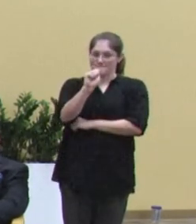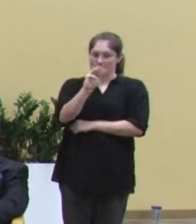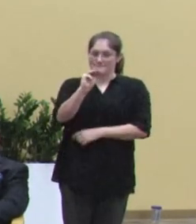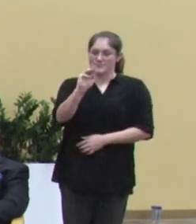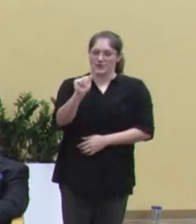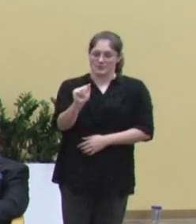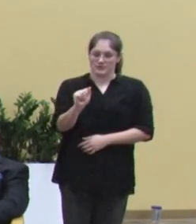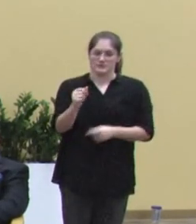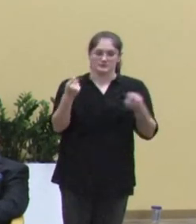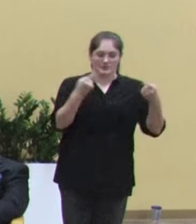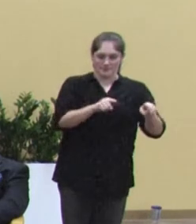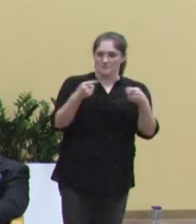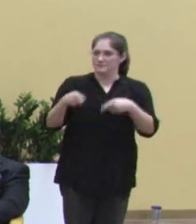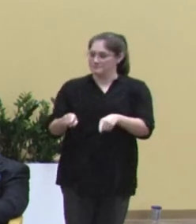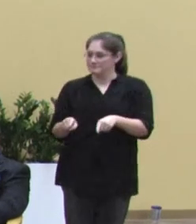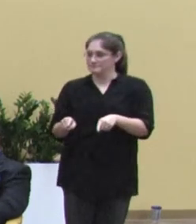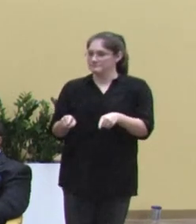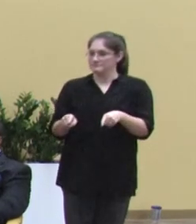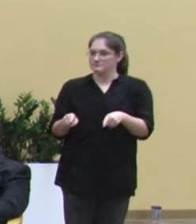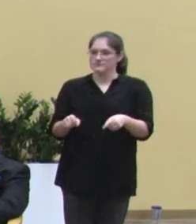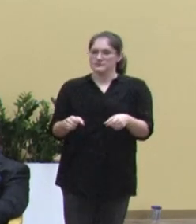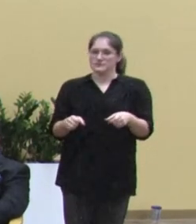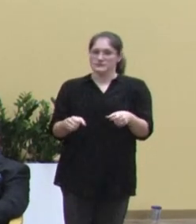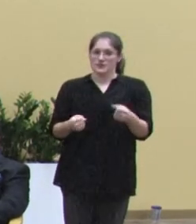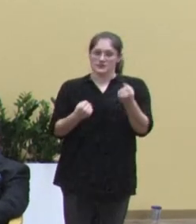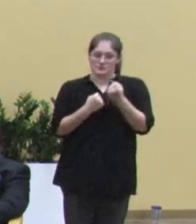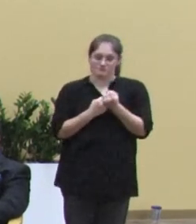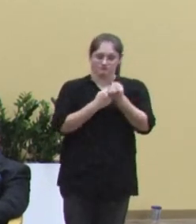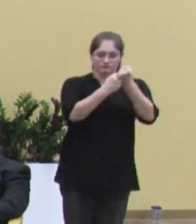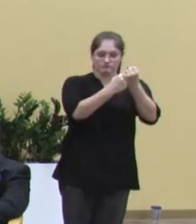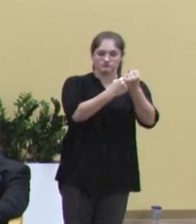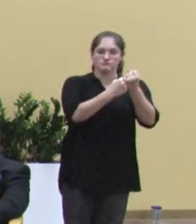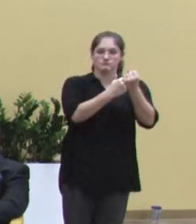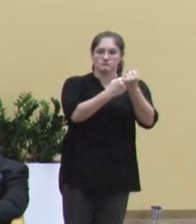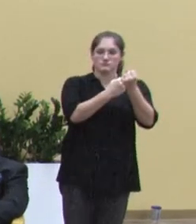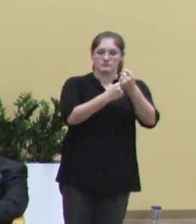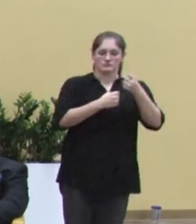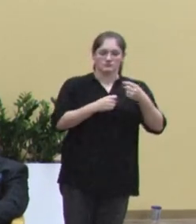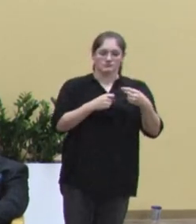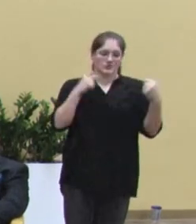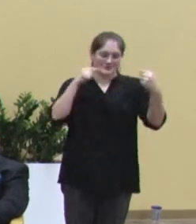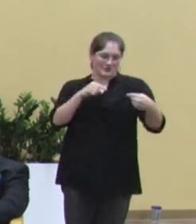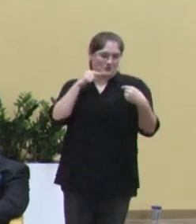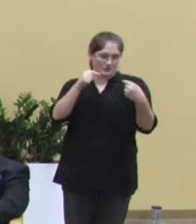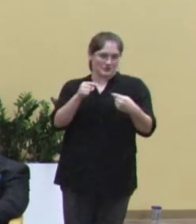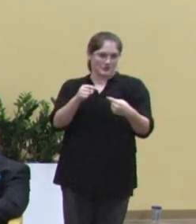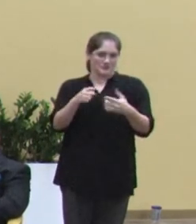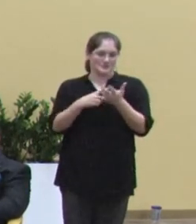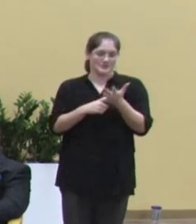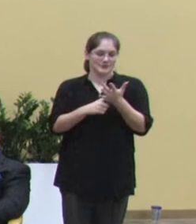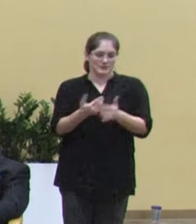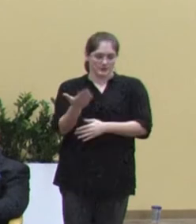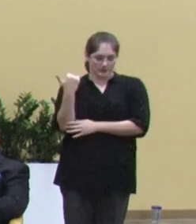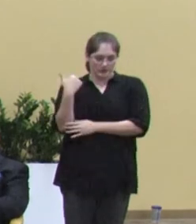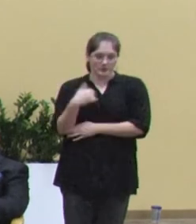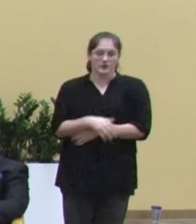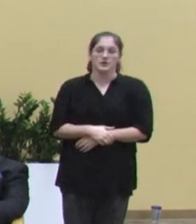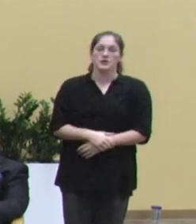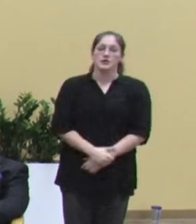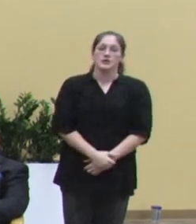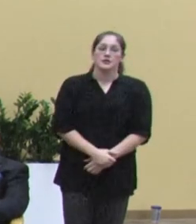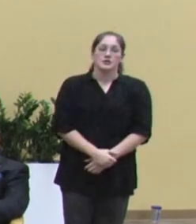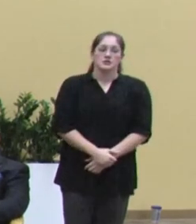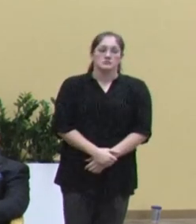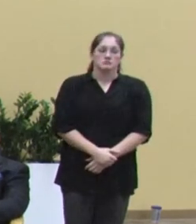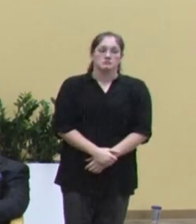think has helped the cause, the struggle that you spoke of earlier? Well, just speaking in terms